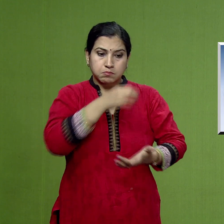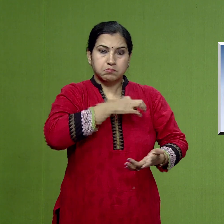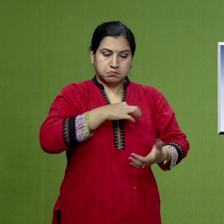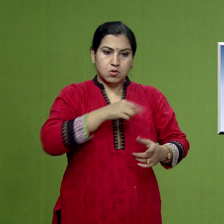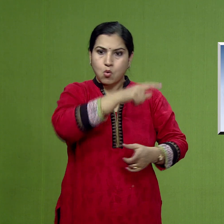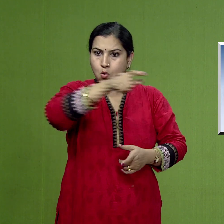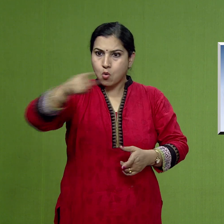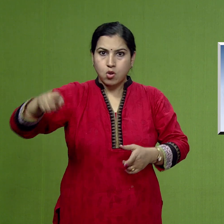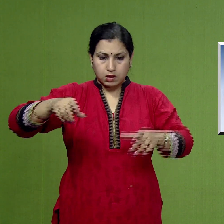acceptance.